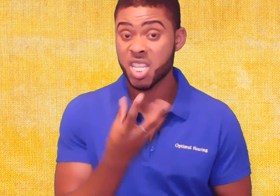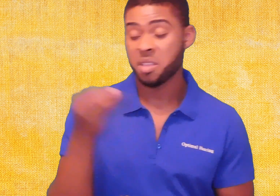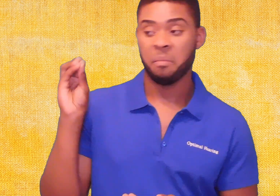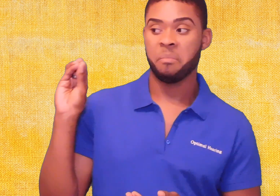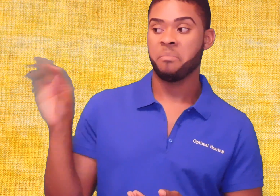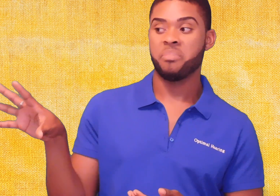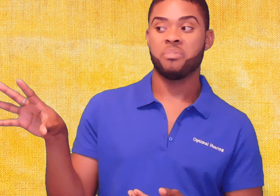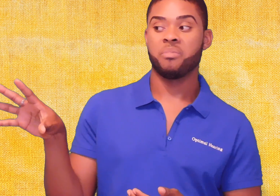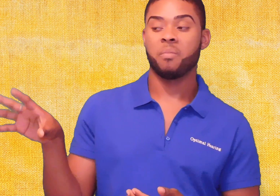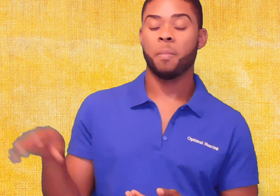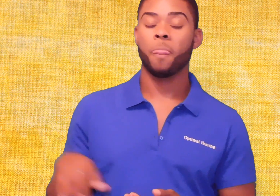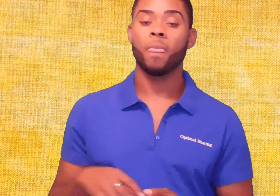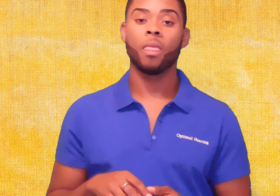Throw your voice out.